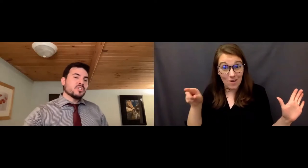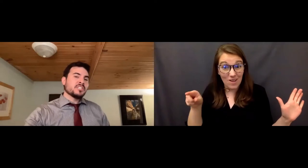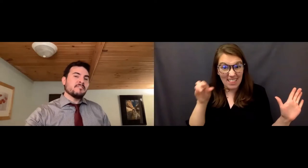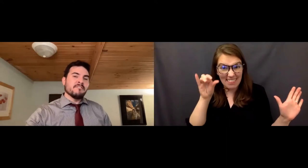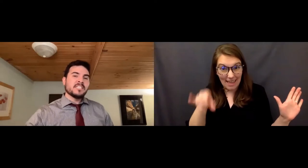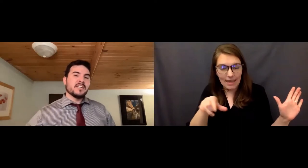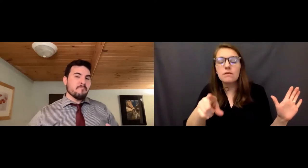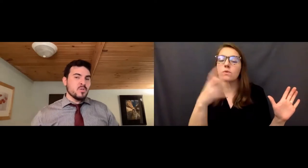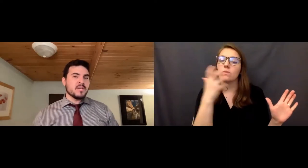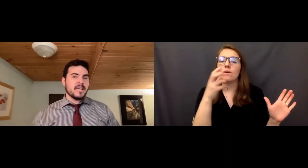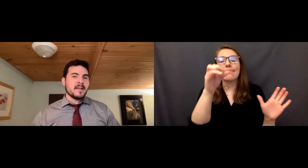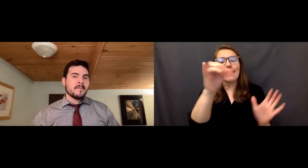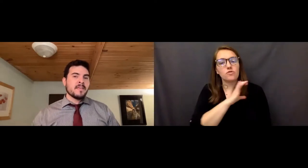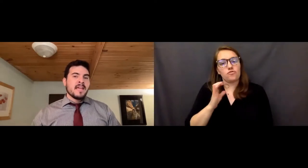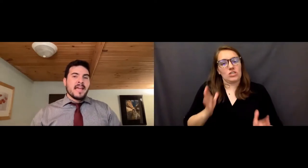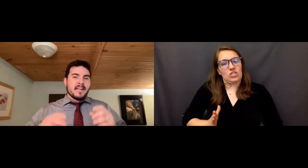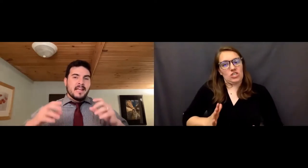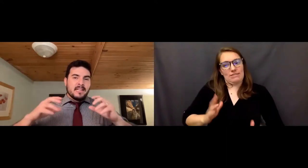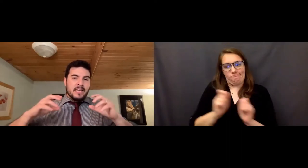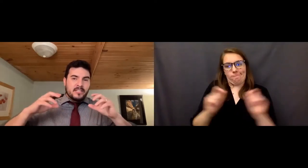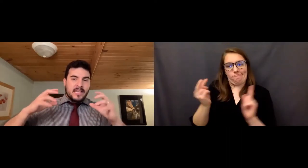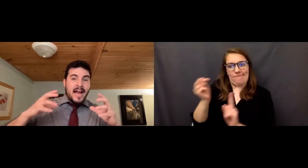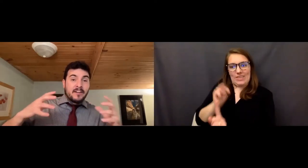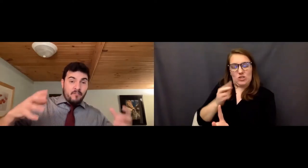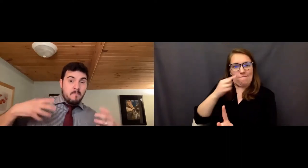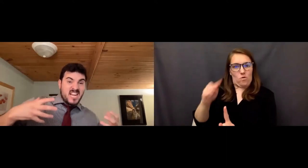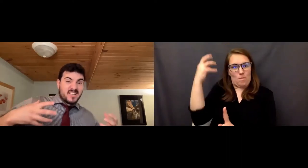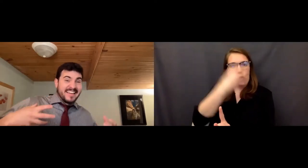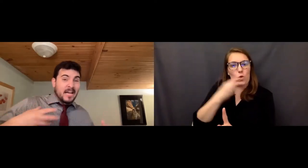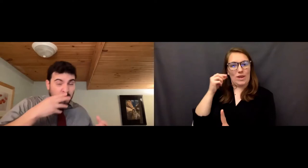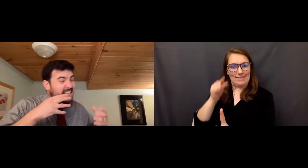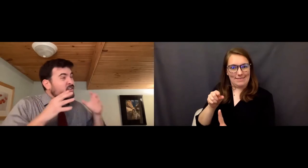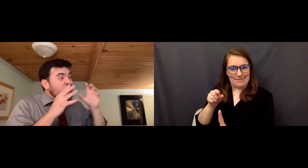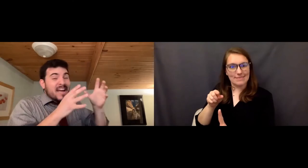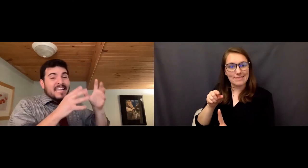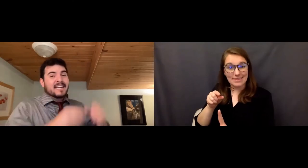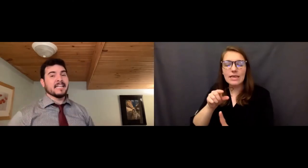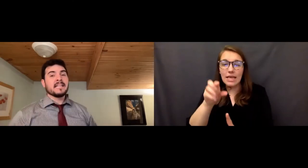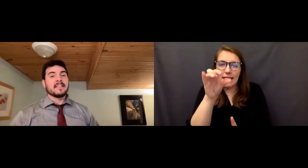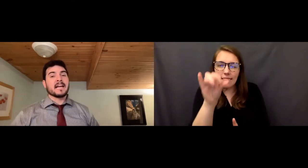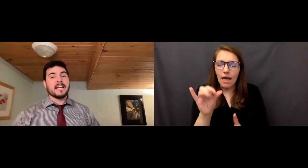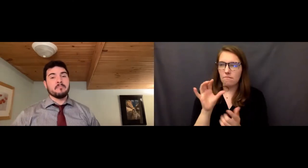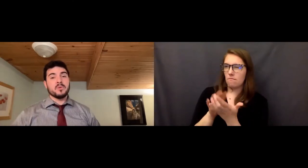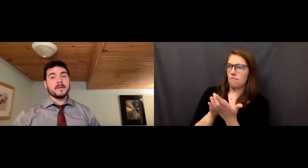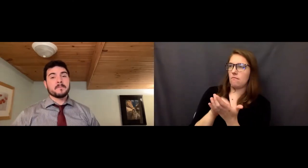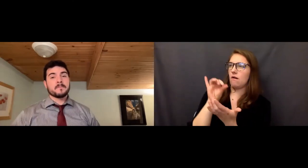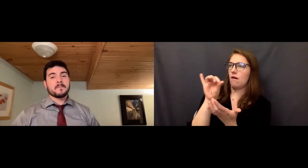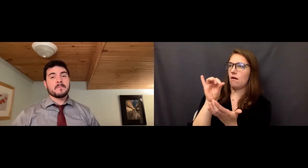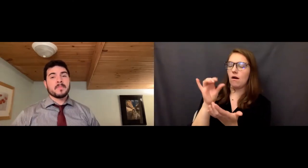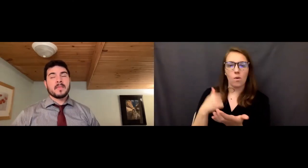distinctively Christian vision of beauty and to the kind of formation that allows us to even recognize that kind of